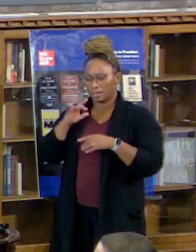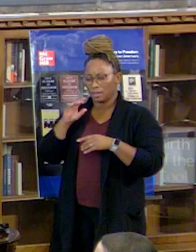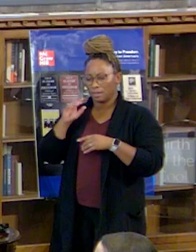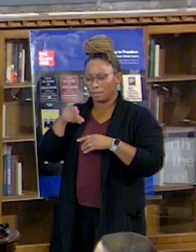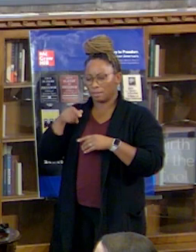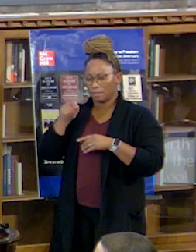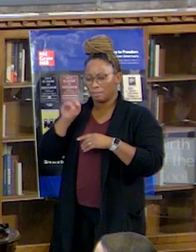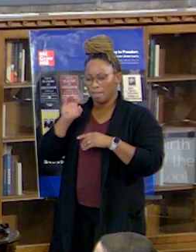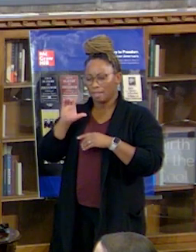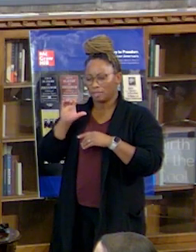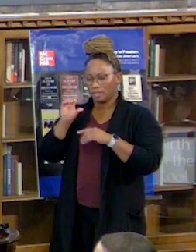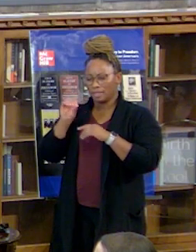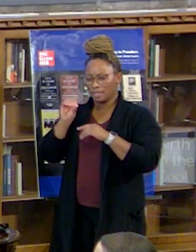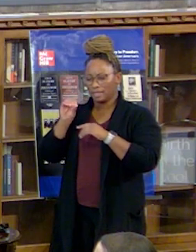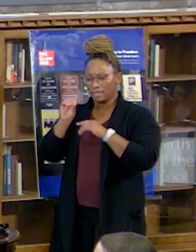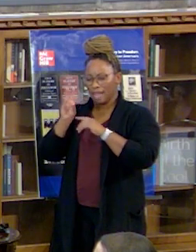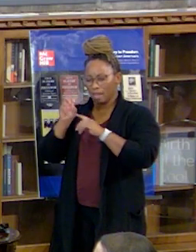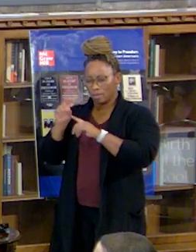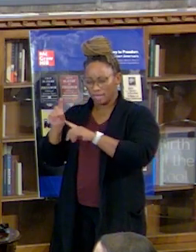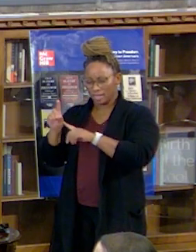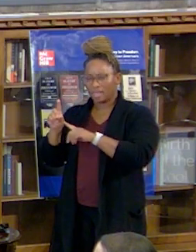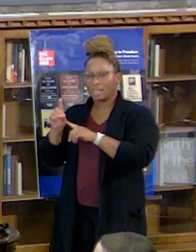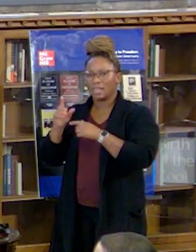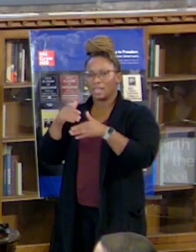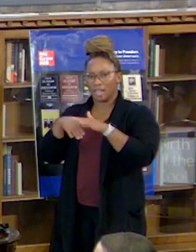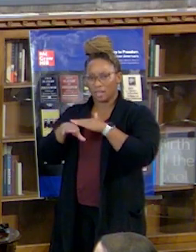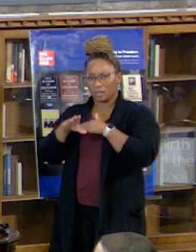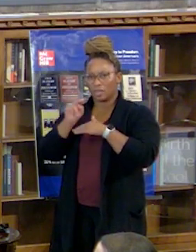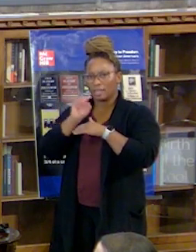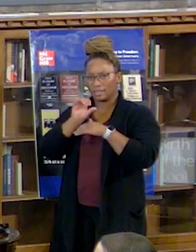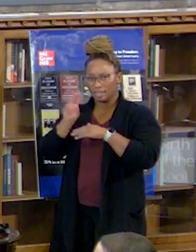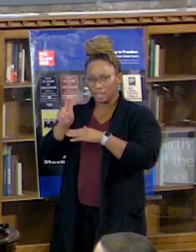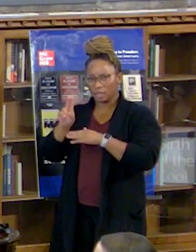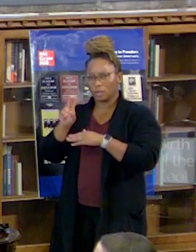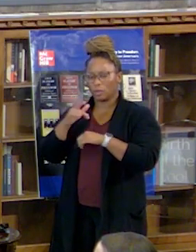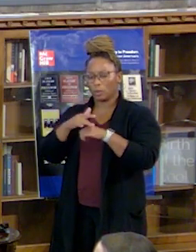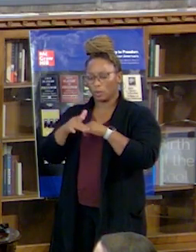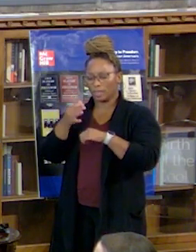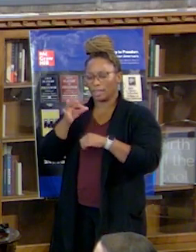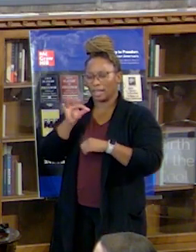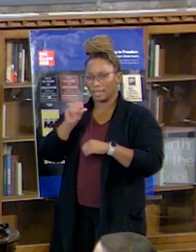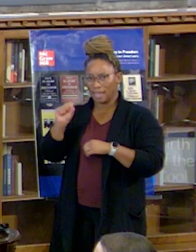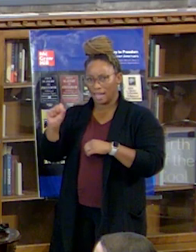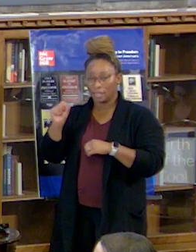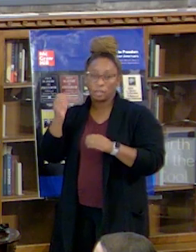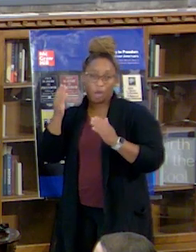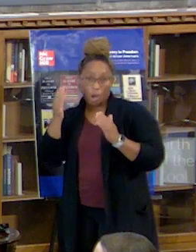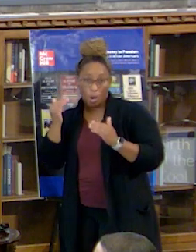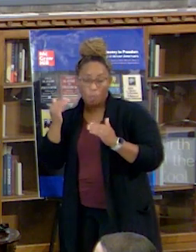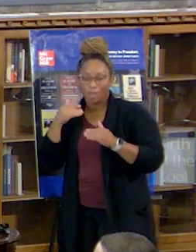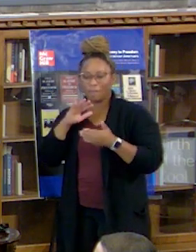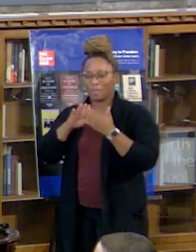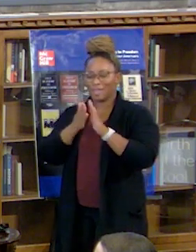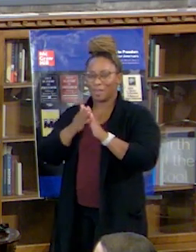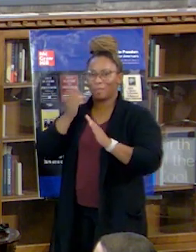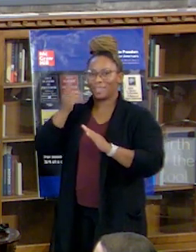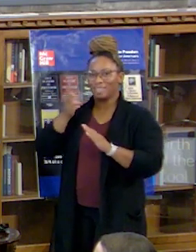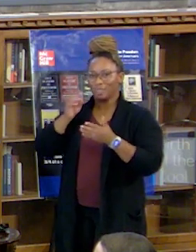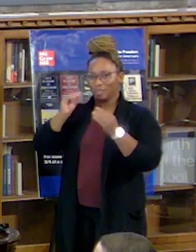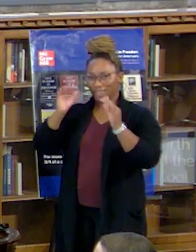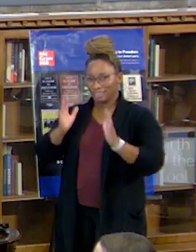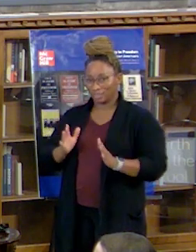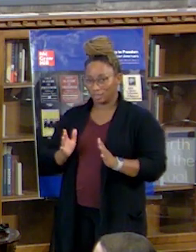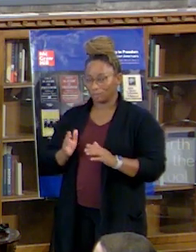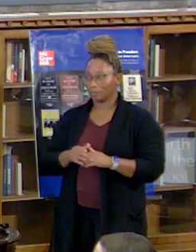D entered North Carolina Central in the early 1990s with the hope of becoming a history